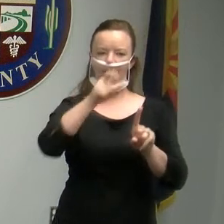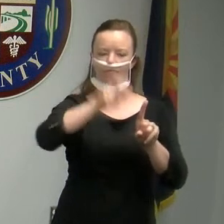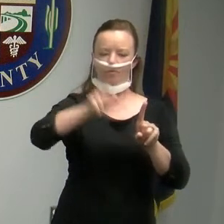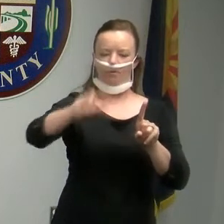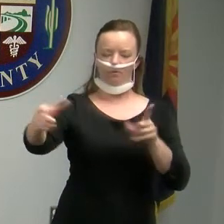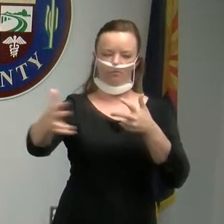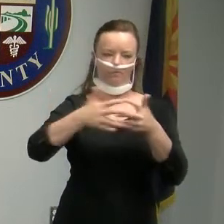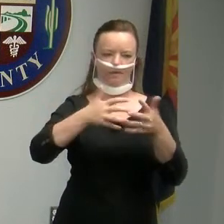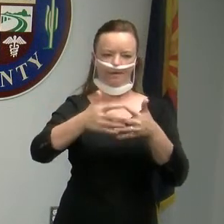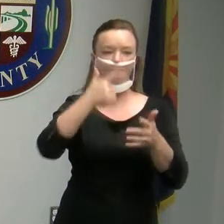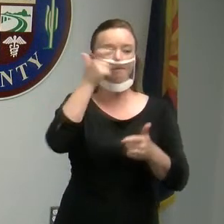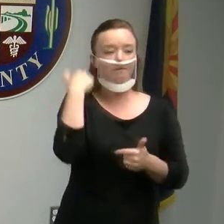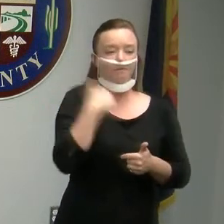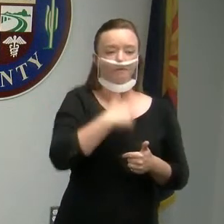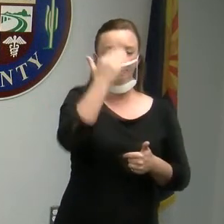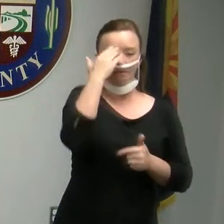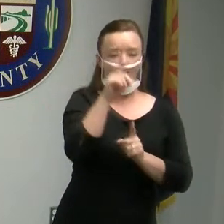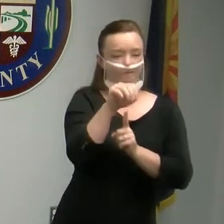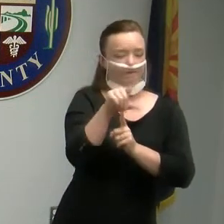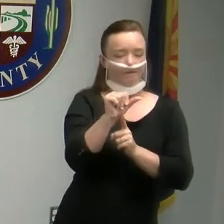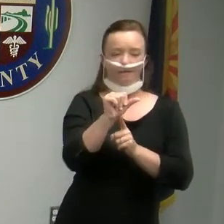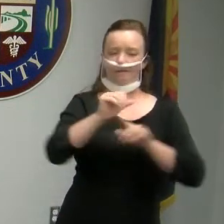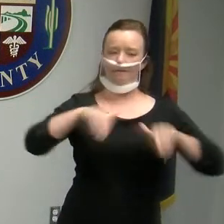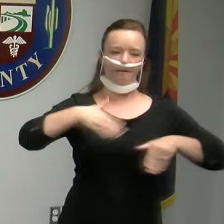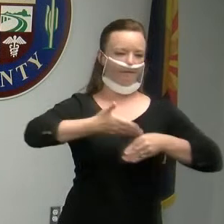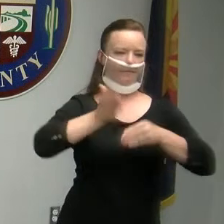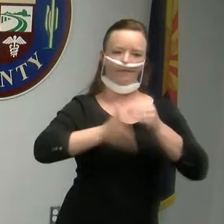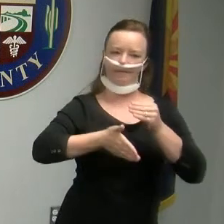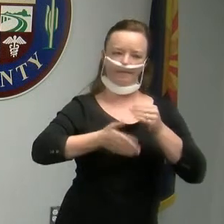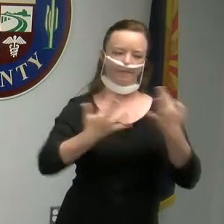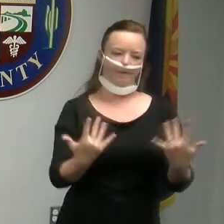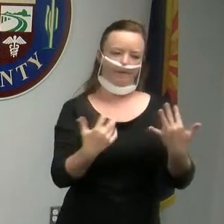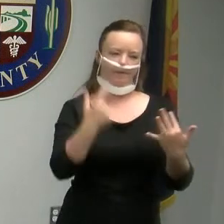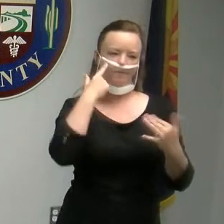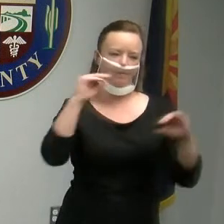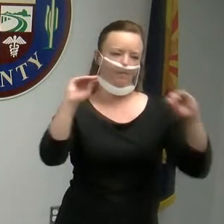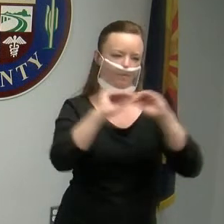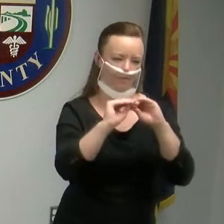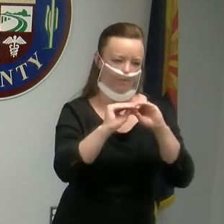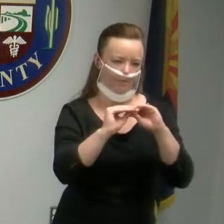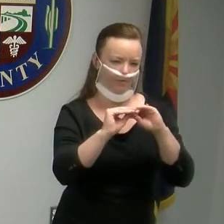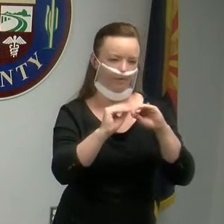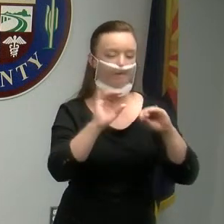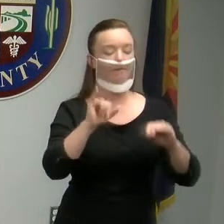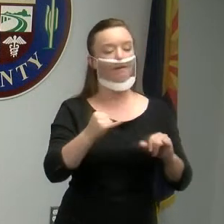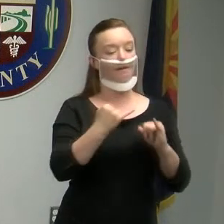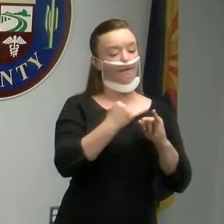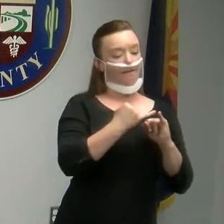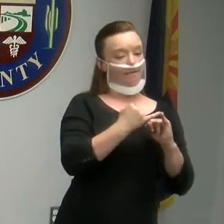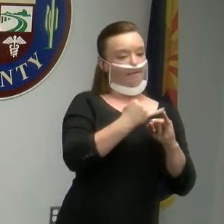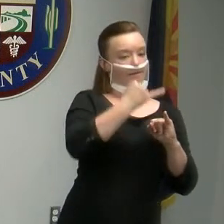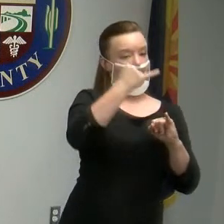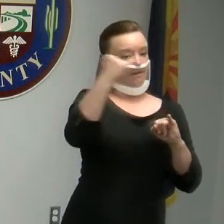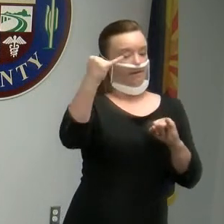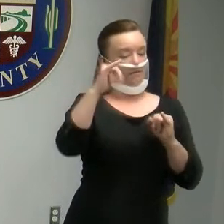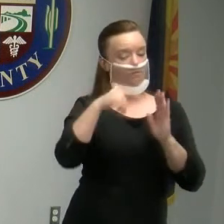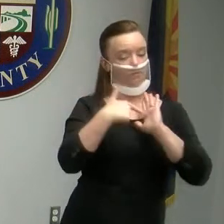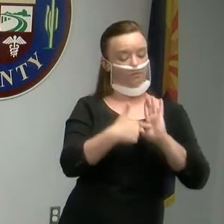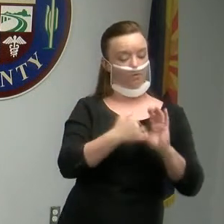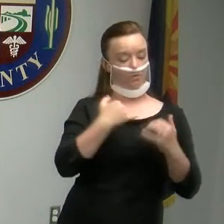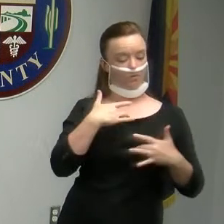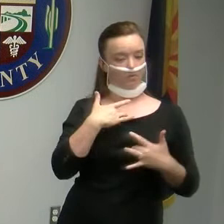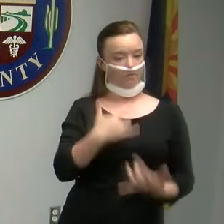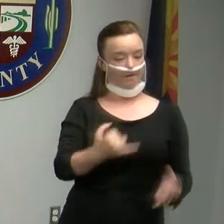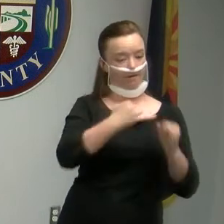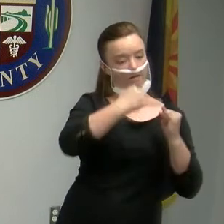are grayed out because we know those data aren't complete. And we only put a trend line over the data that's darkened and that we know